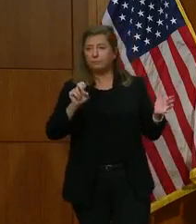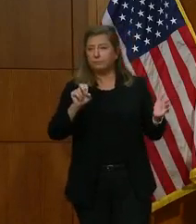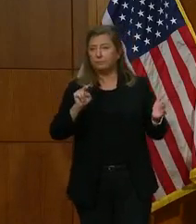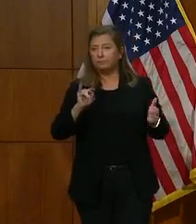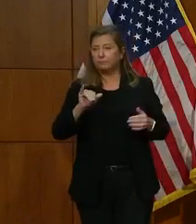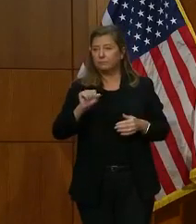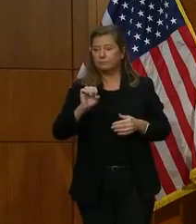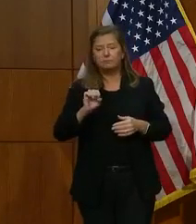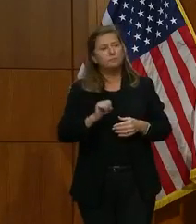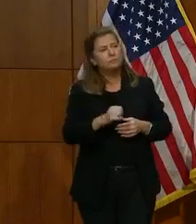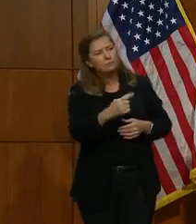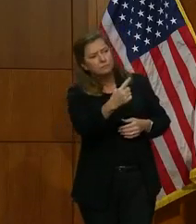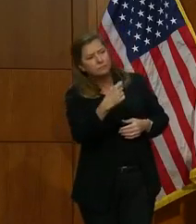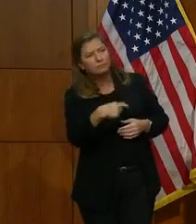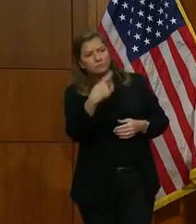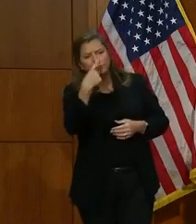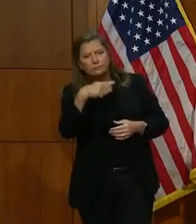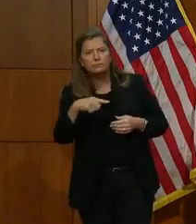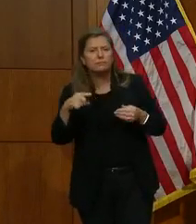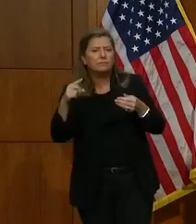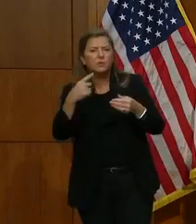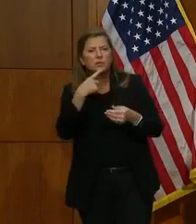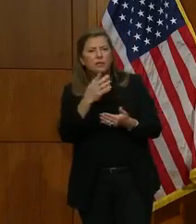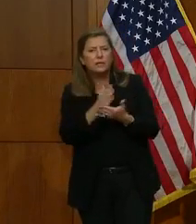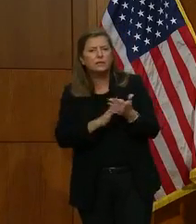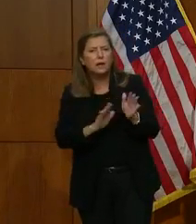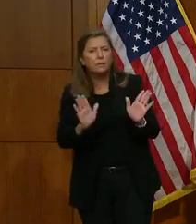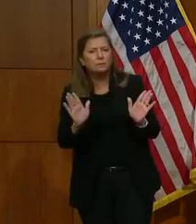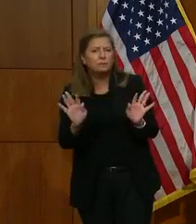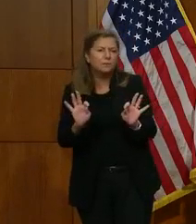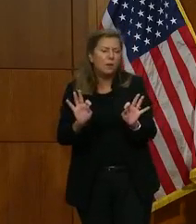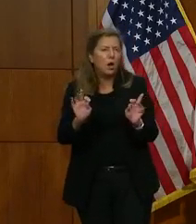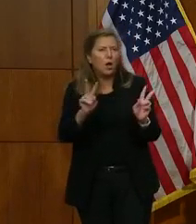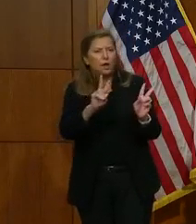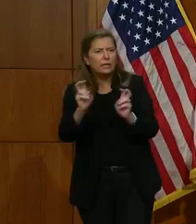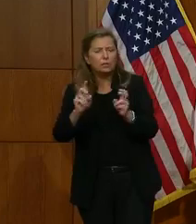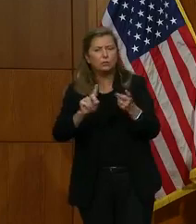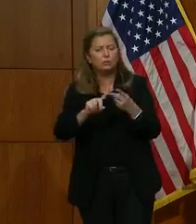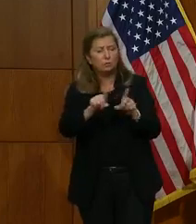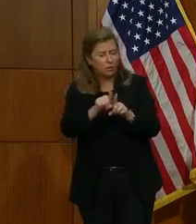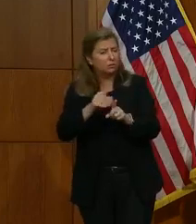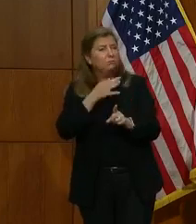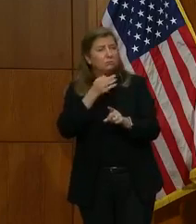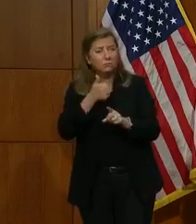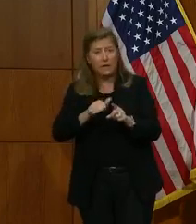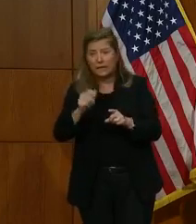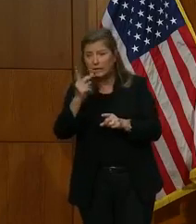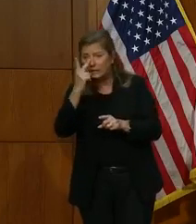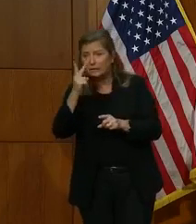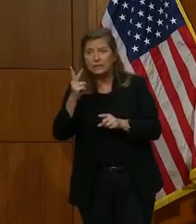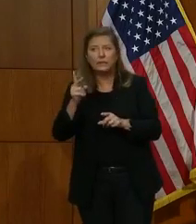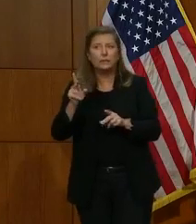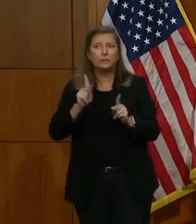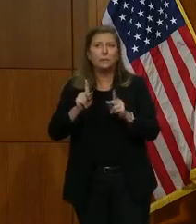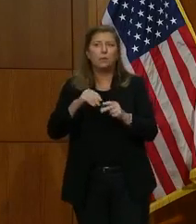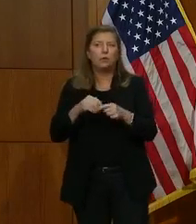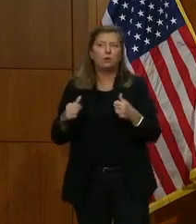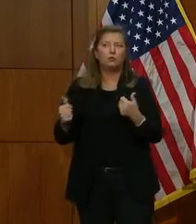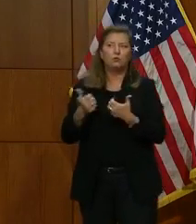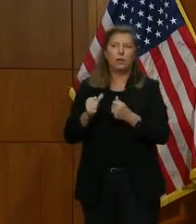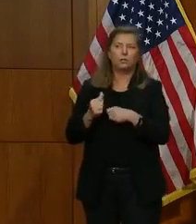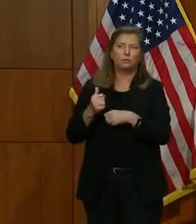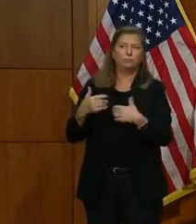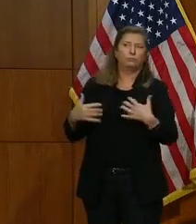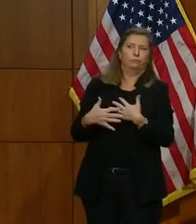Can you tell us about the minor issues, and also have you seen any kind of indication at all of voter intimidation in any way?